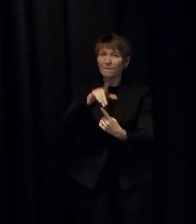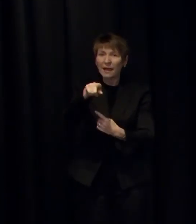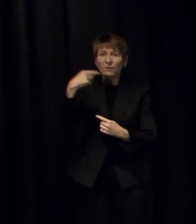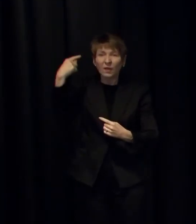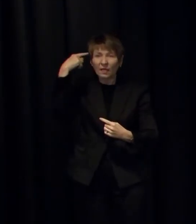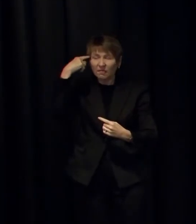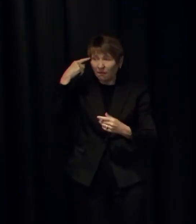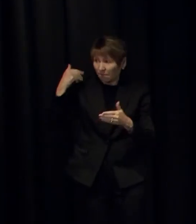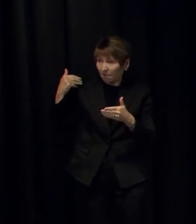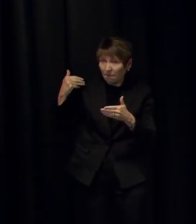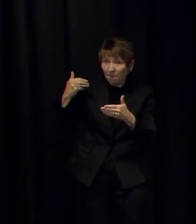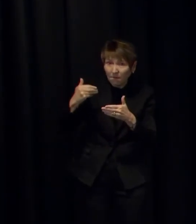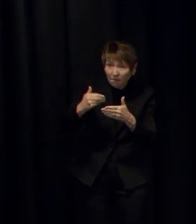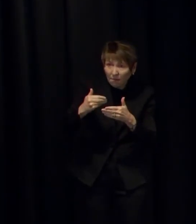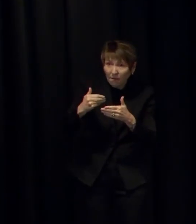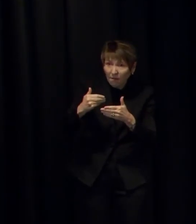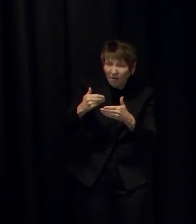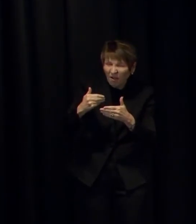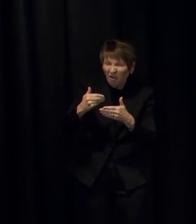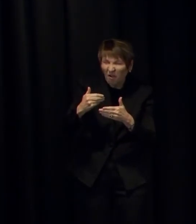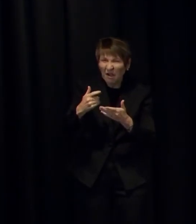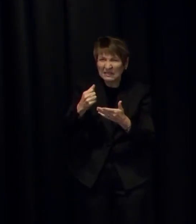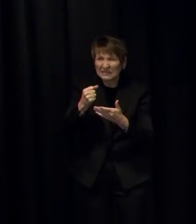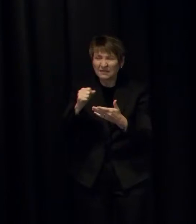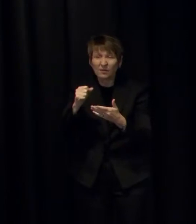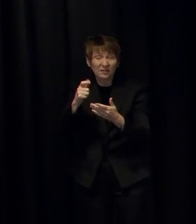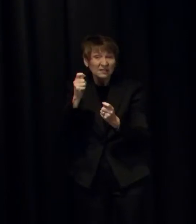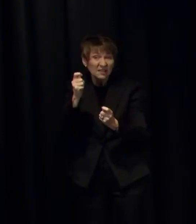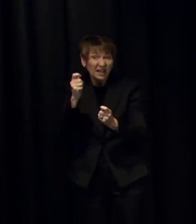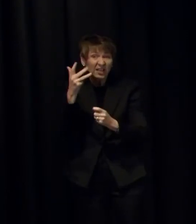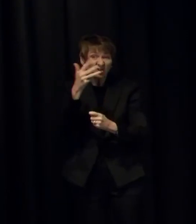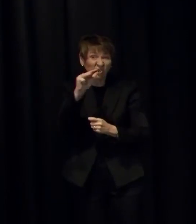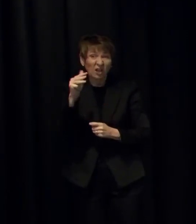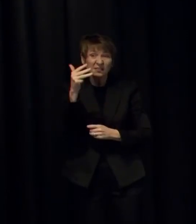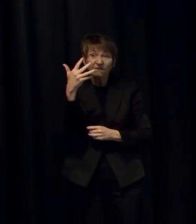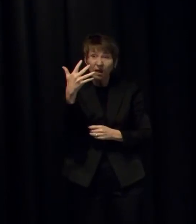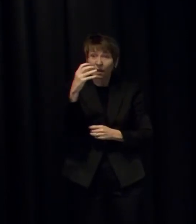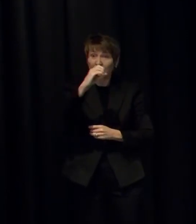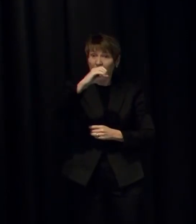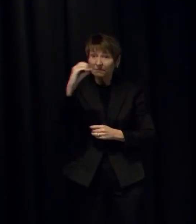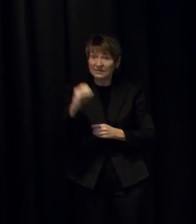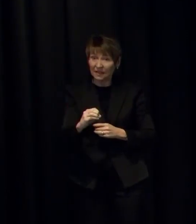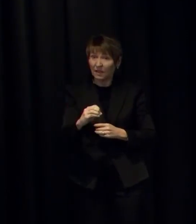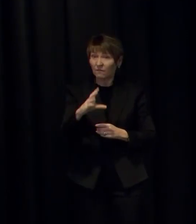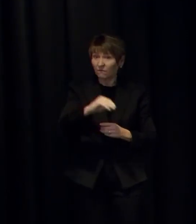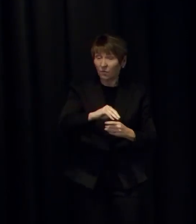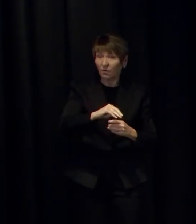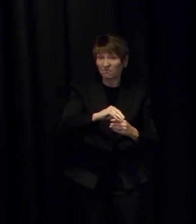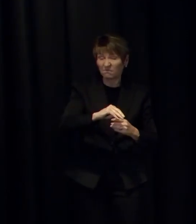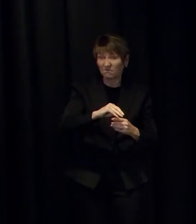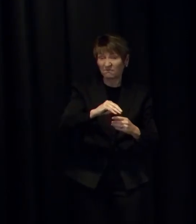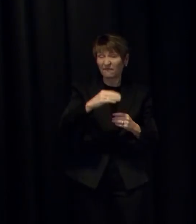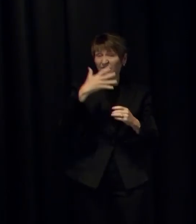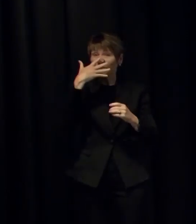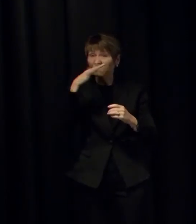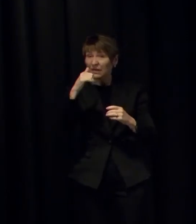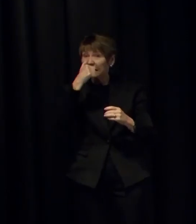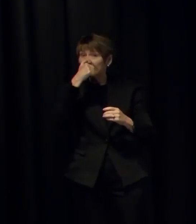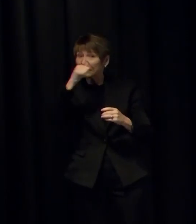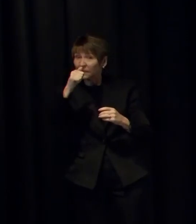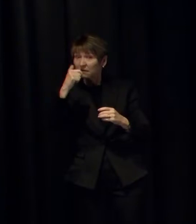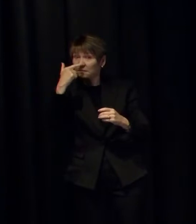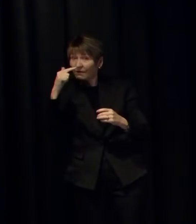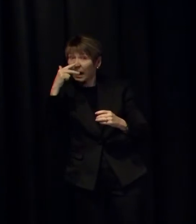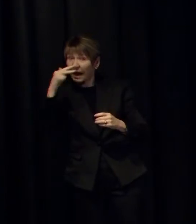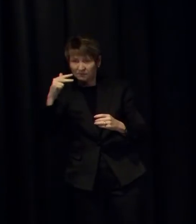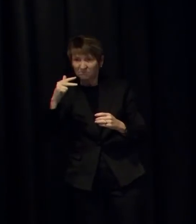You know, we've got close to 95% or more for many of the age groups above 50 or 60 years of age now with